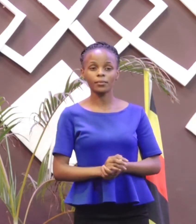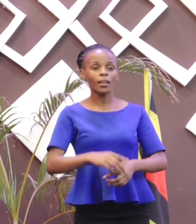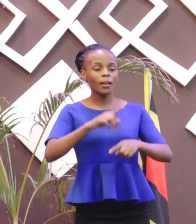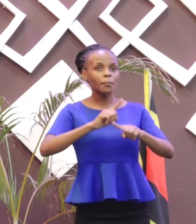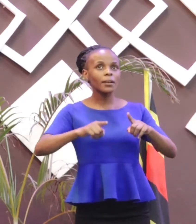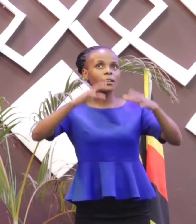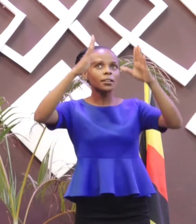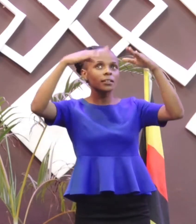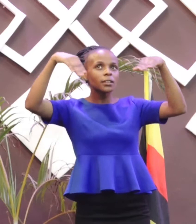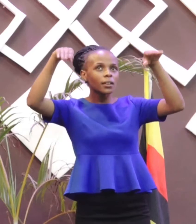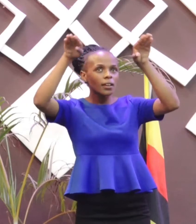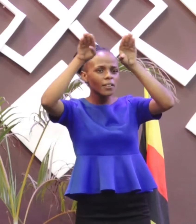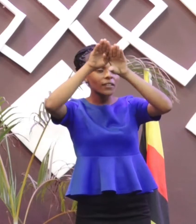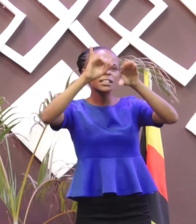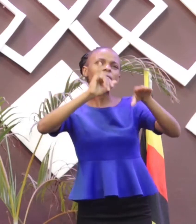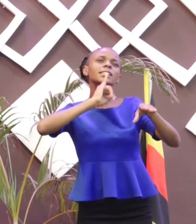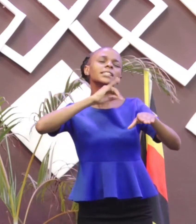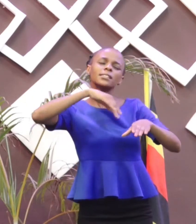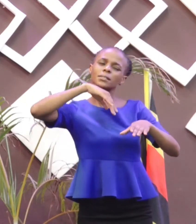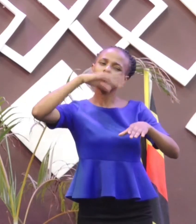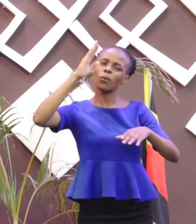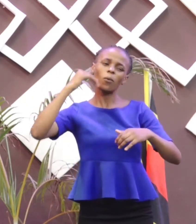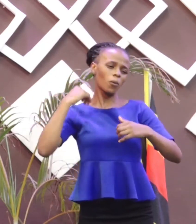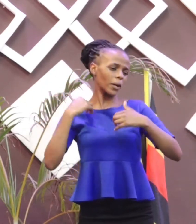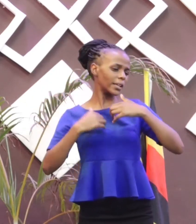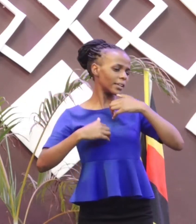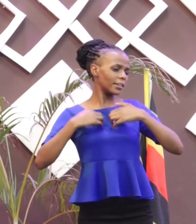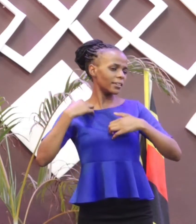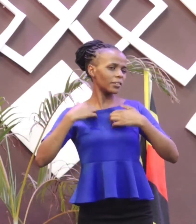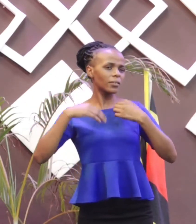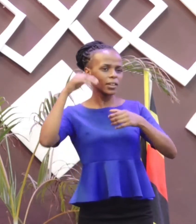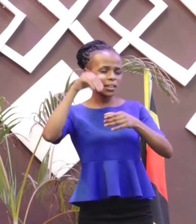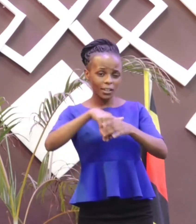But the heavens is interested in genuine faith.